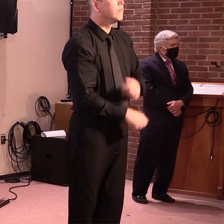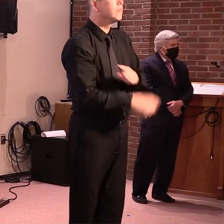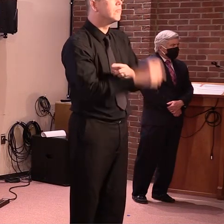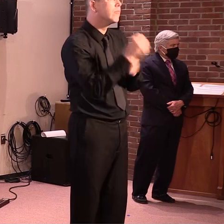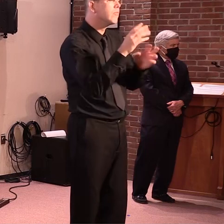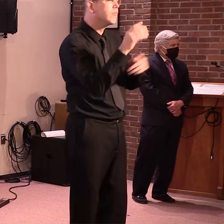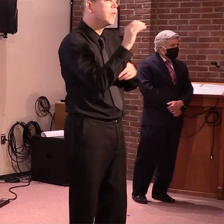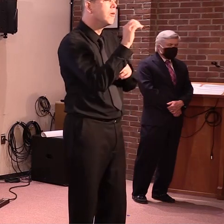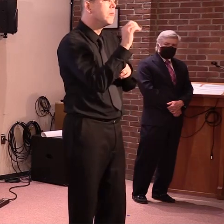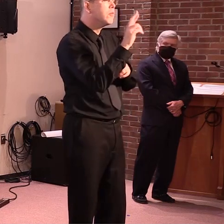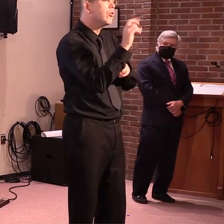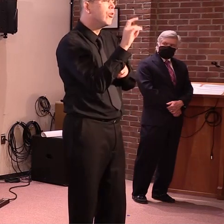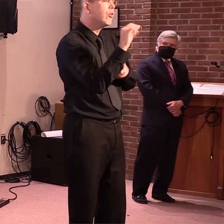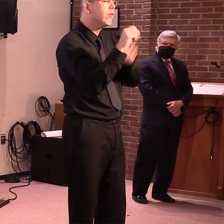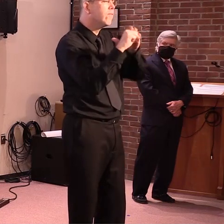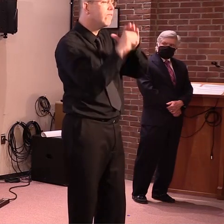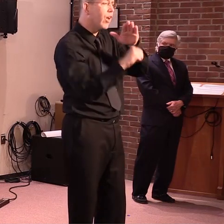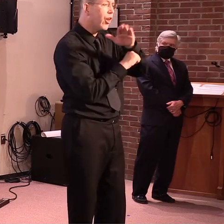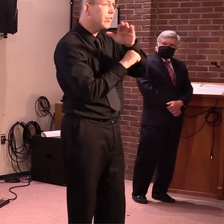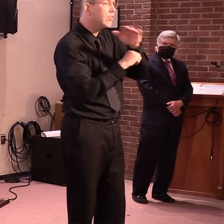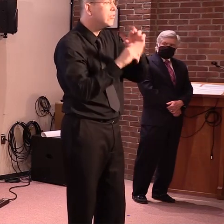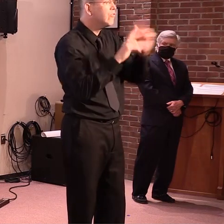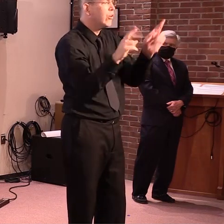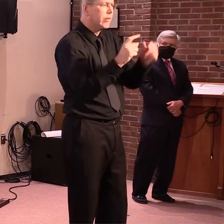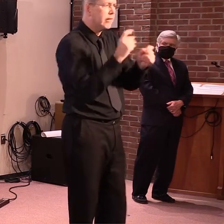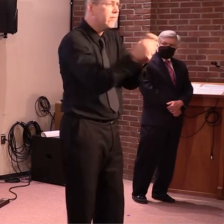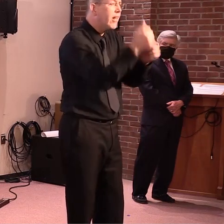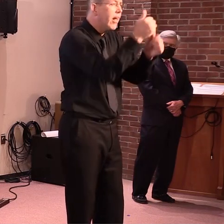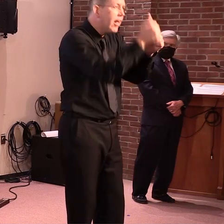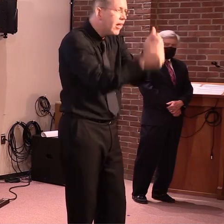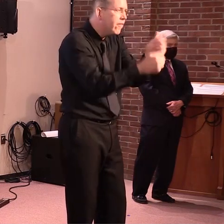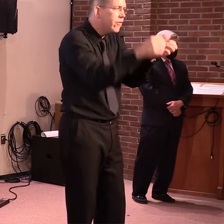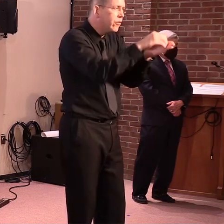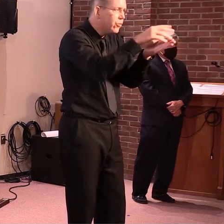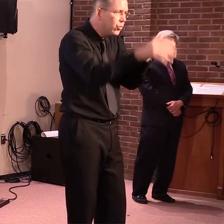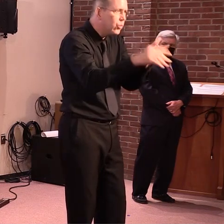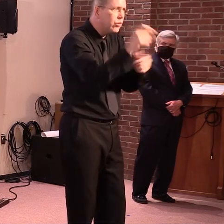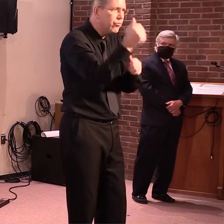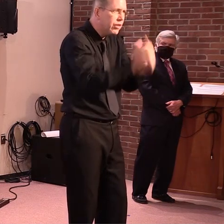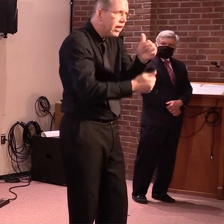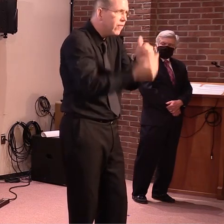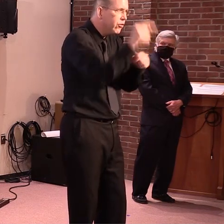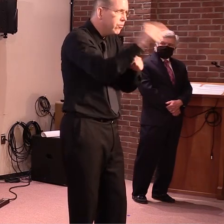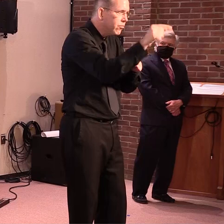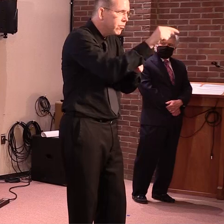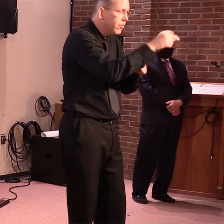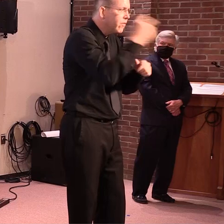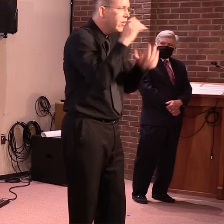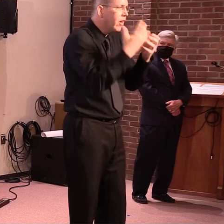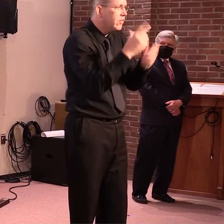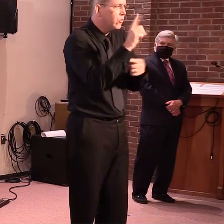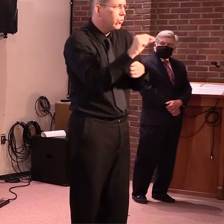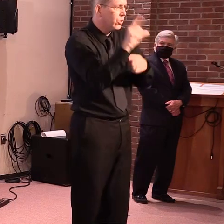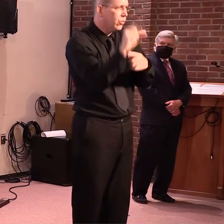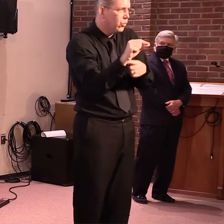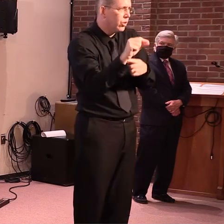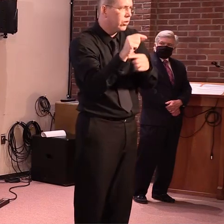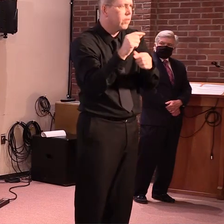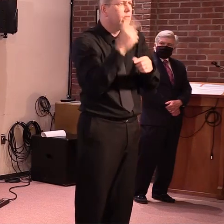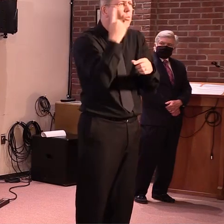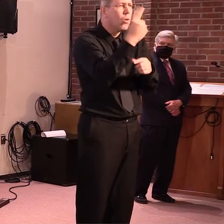coming out of Vermont high schools who takes one course at the Community College of Vermont. So they're prepared to honor that